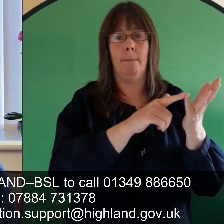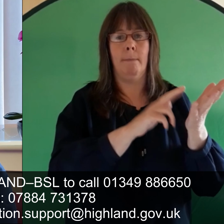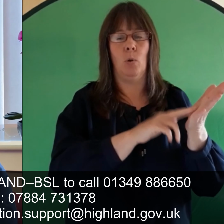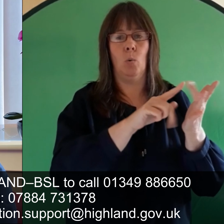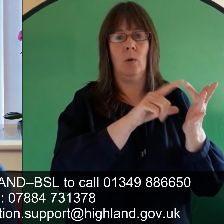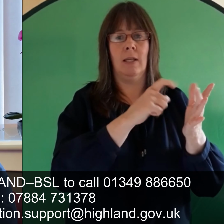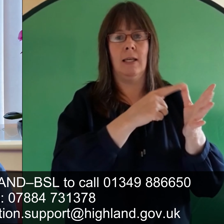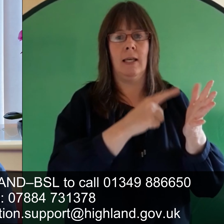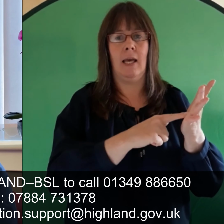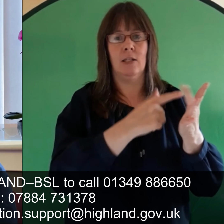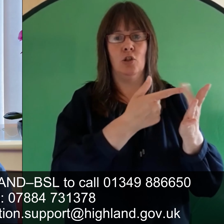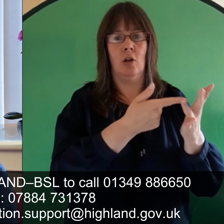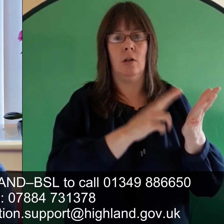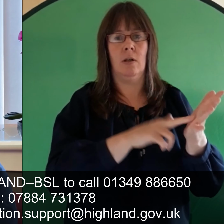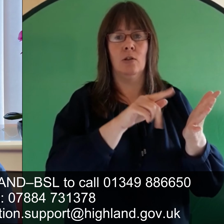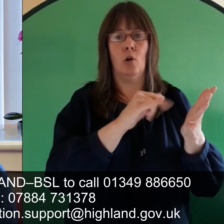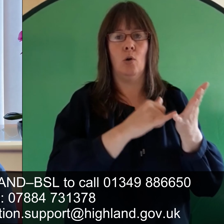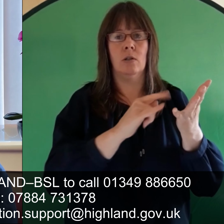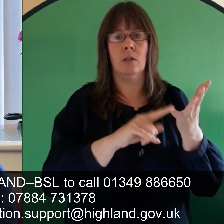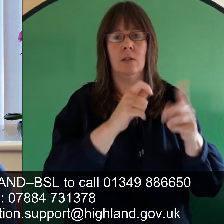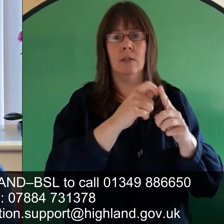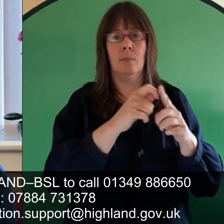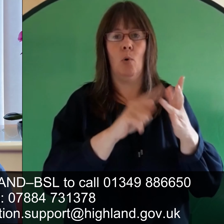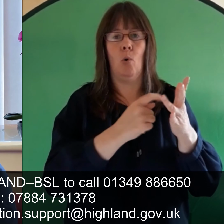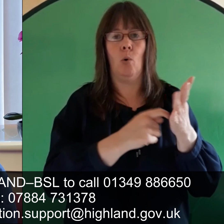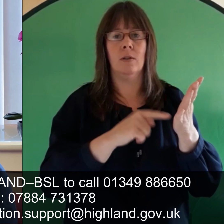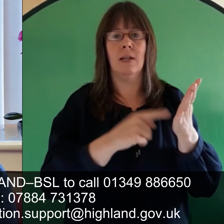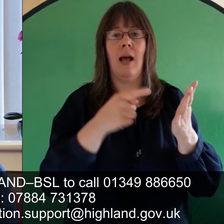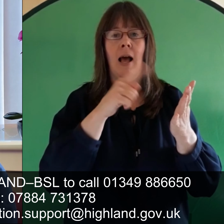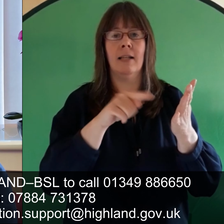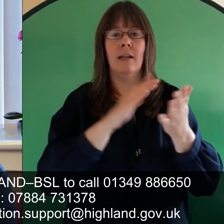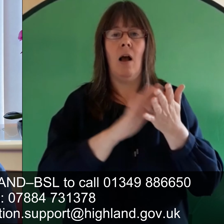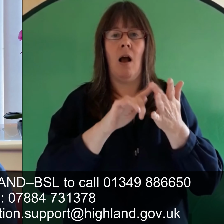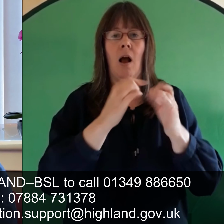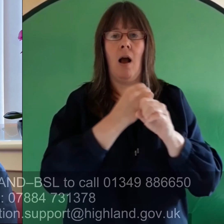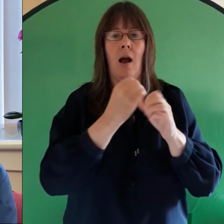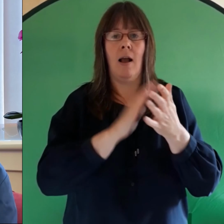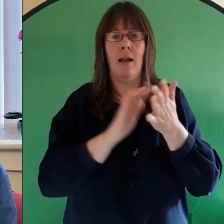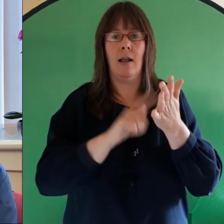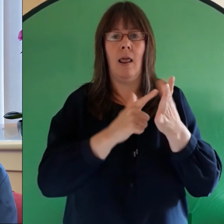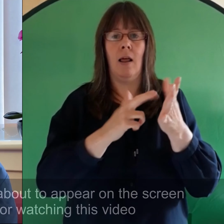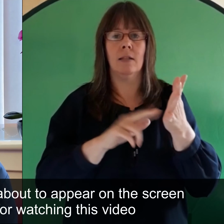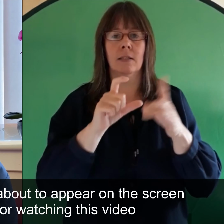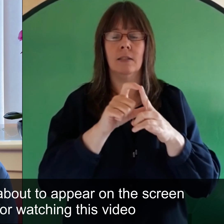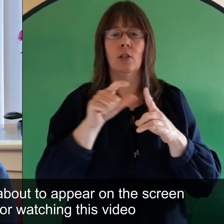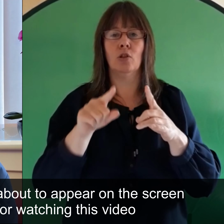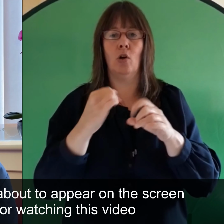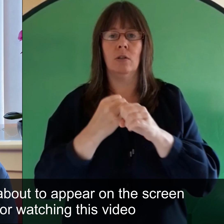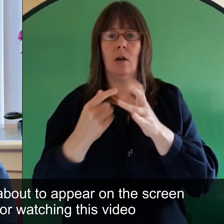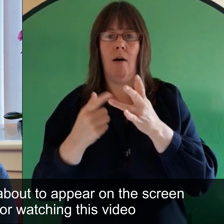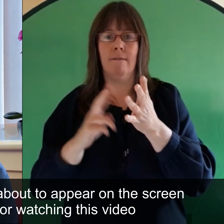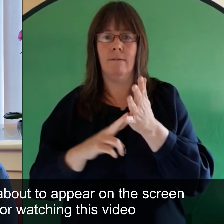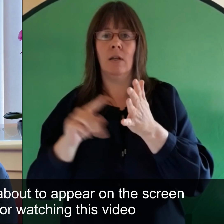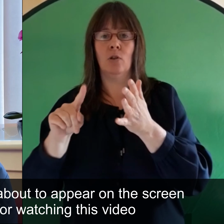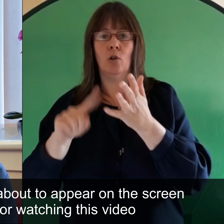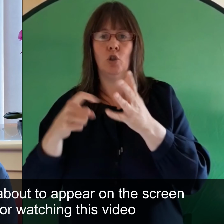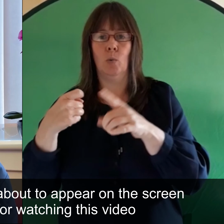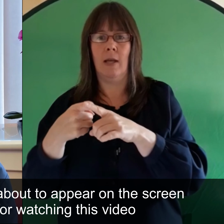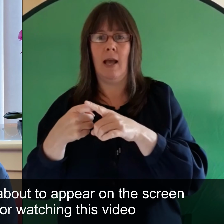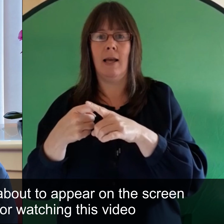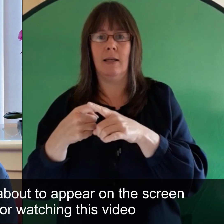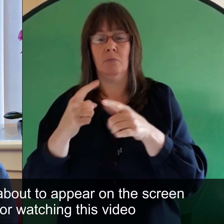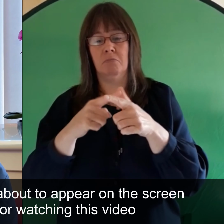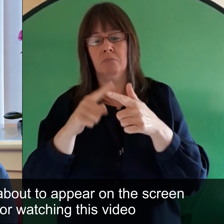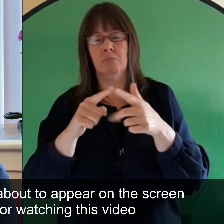.support at highland.gov.uk This information is about